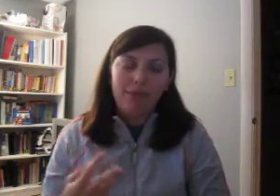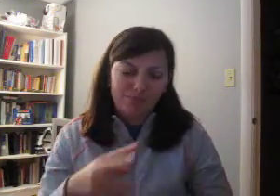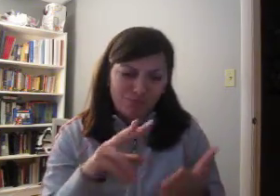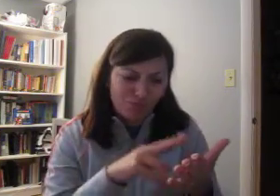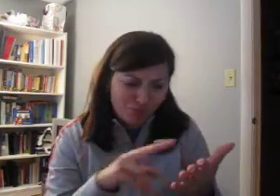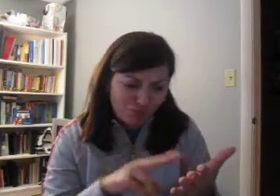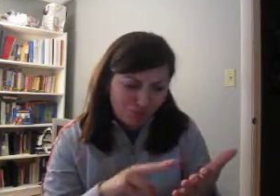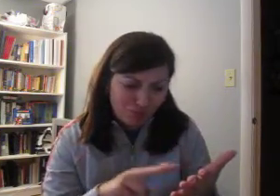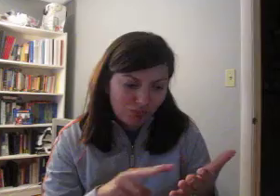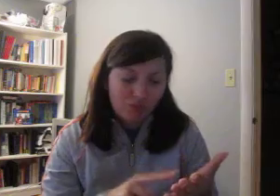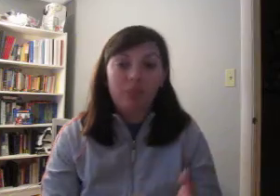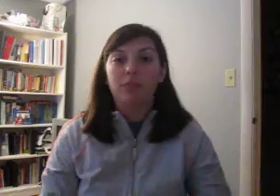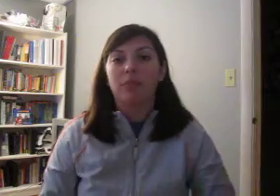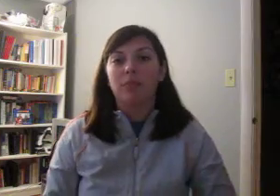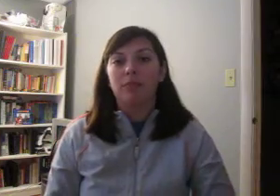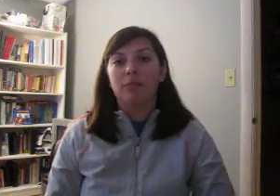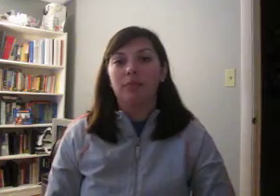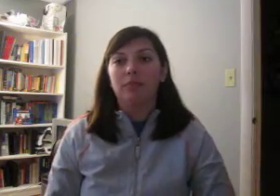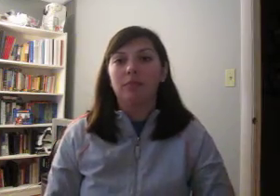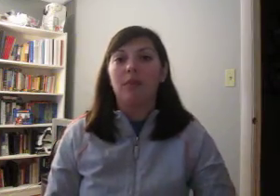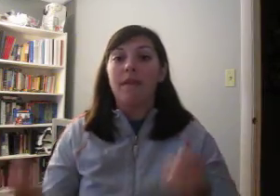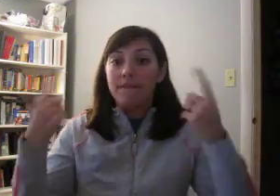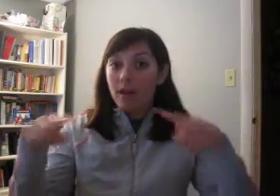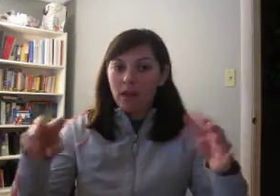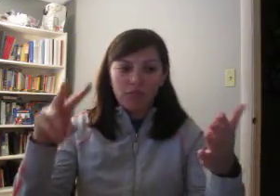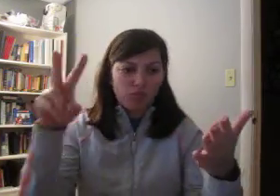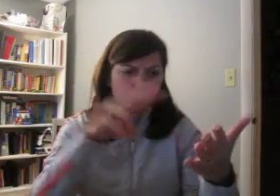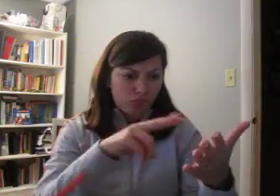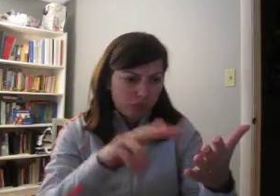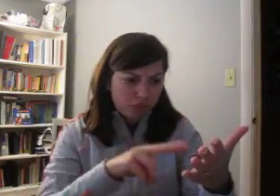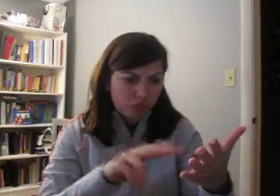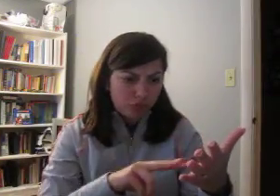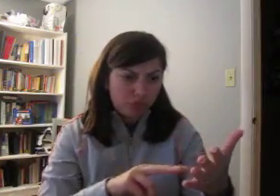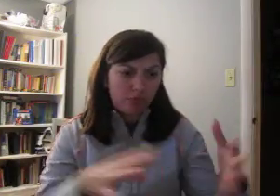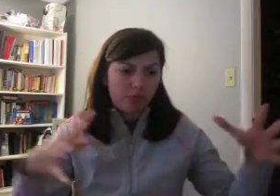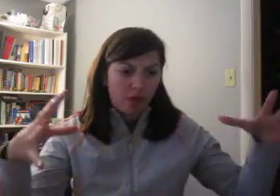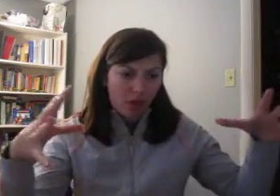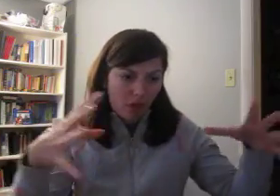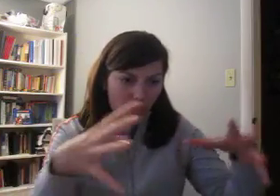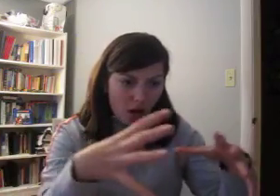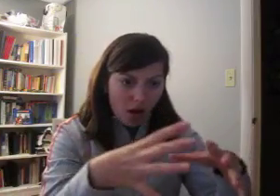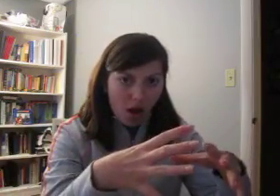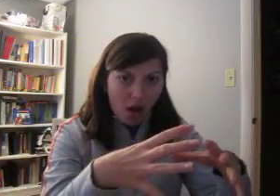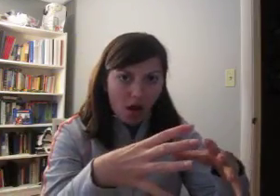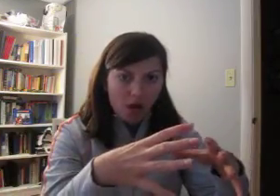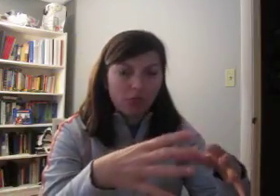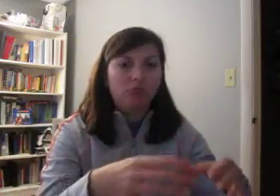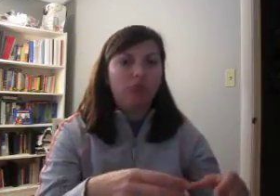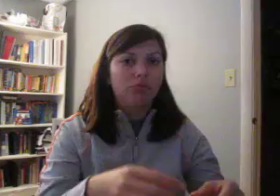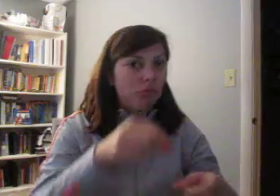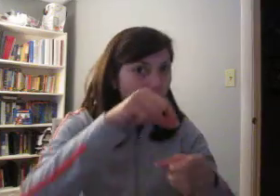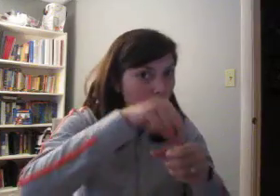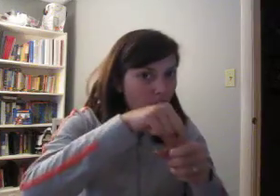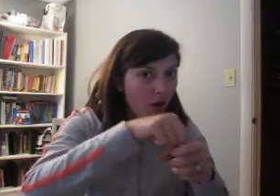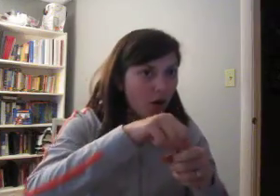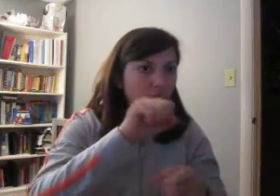bill, they all get together and vote on it, yes or no. And if majority votes